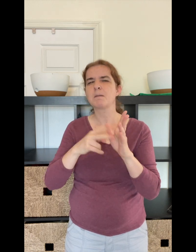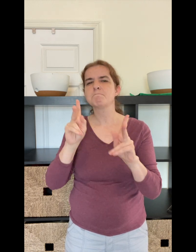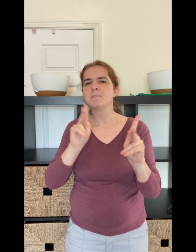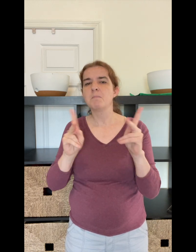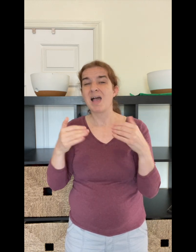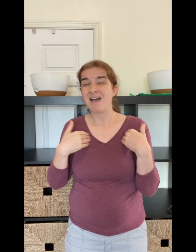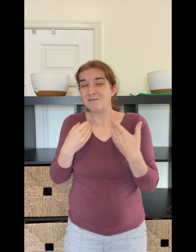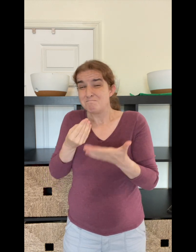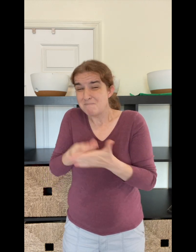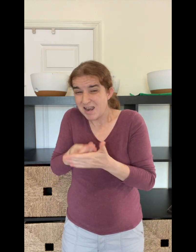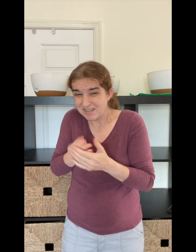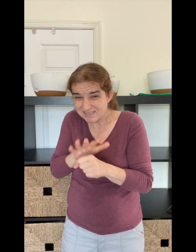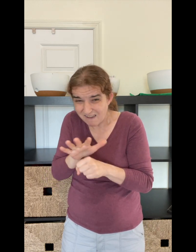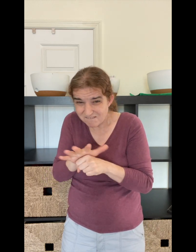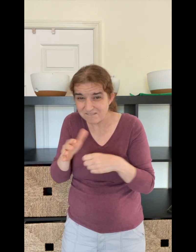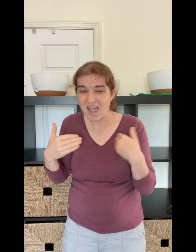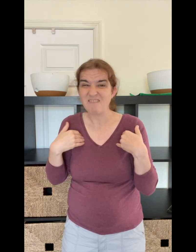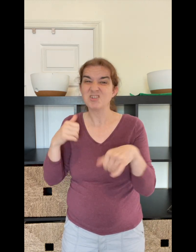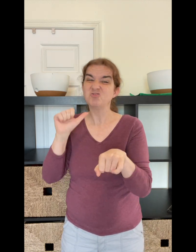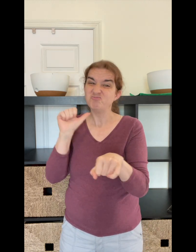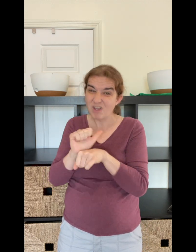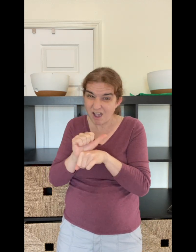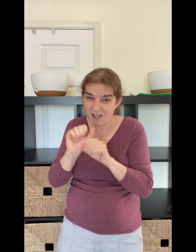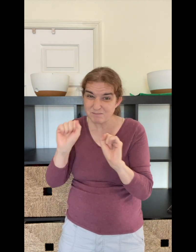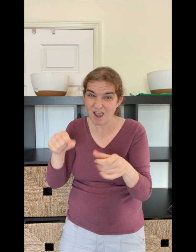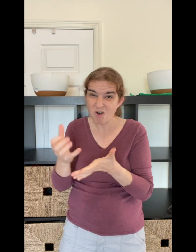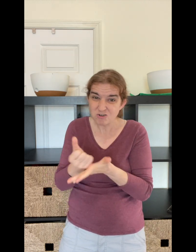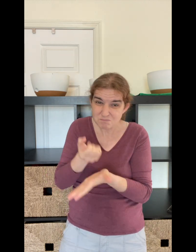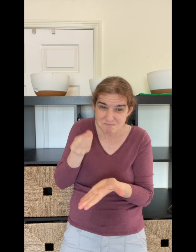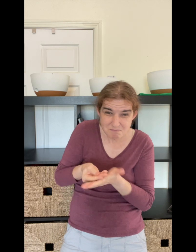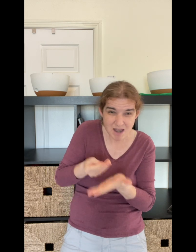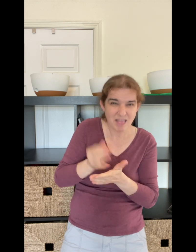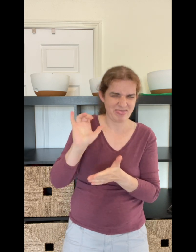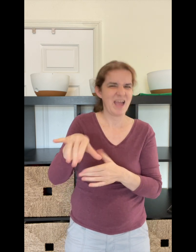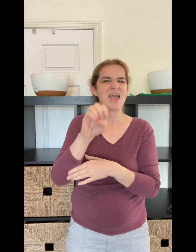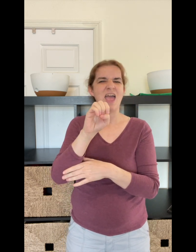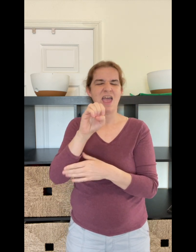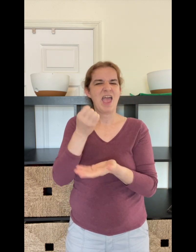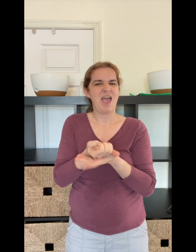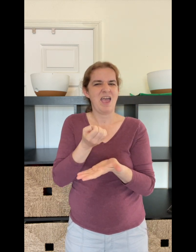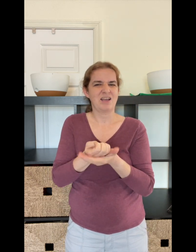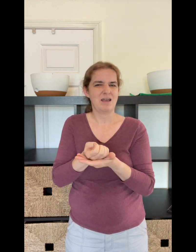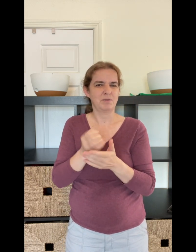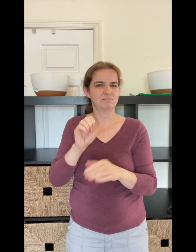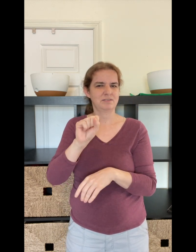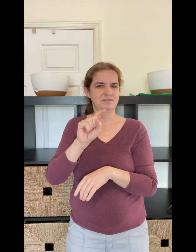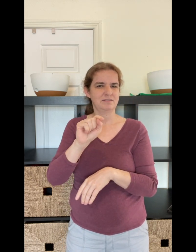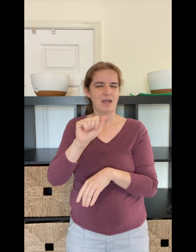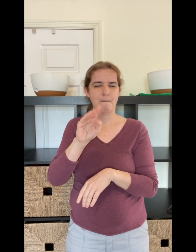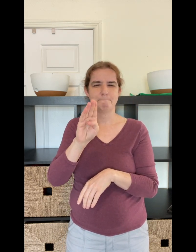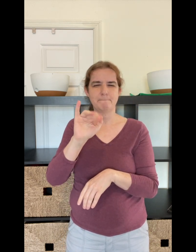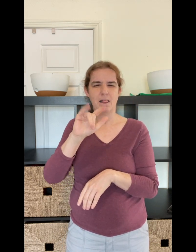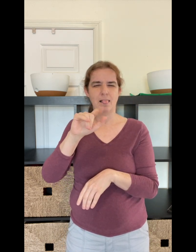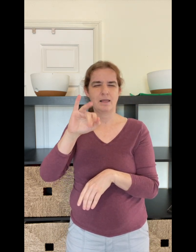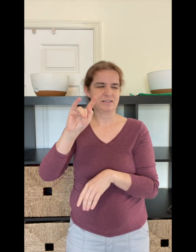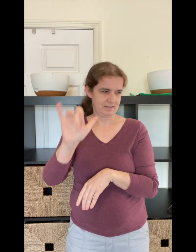economic stability. That means people, do they have enough money? Do they have a job? Are they able to earn money? That's